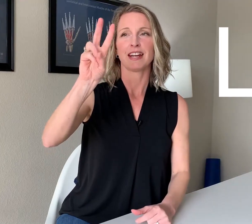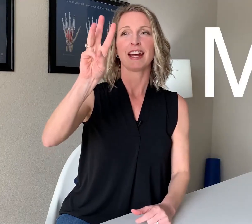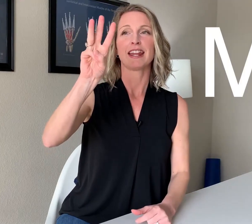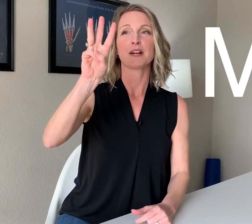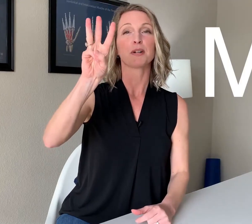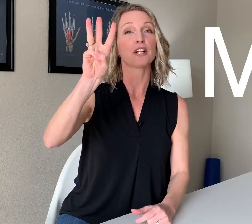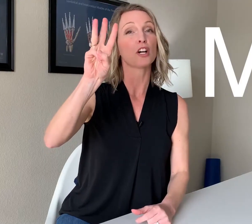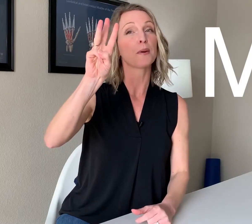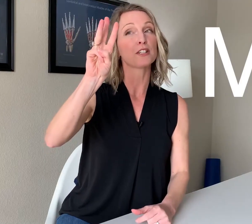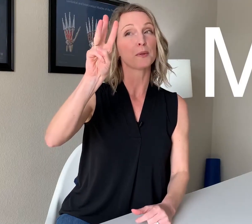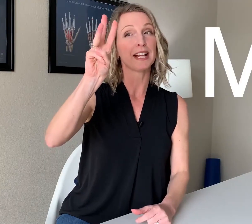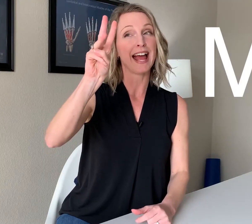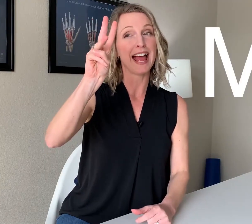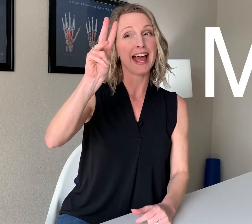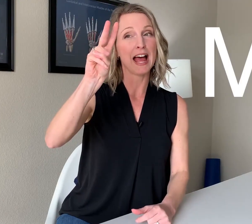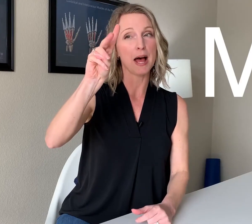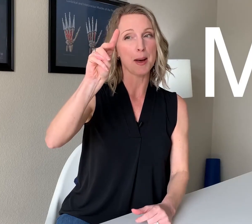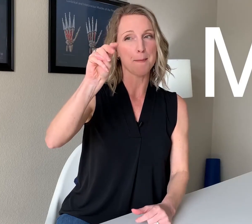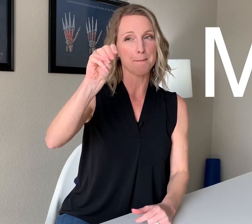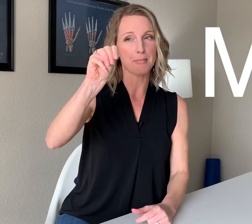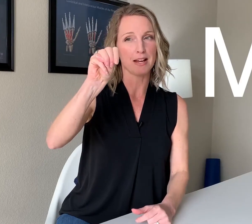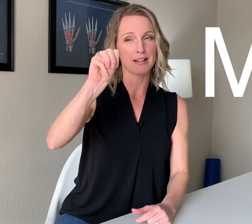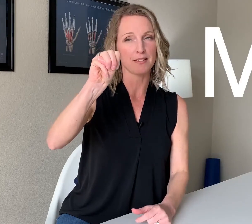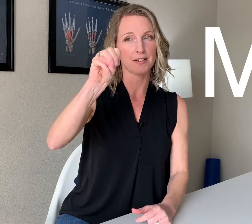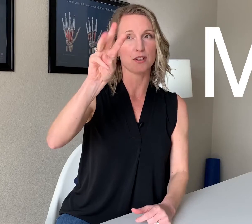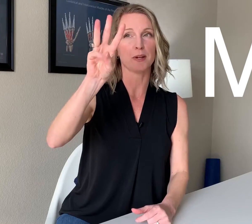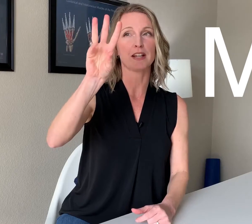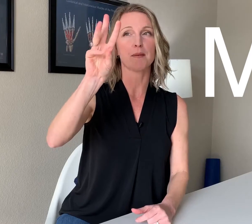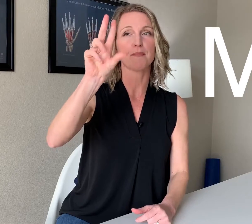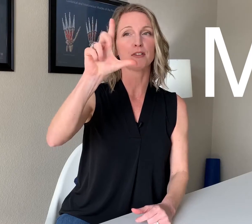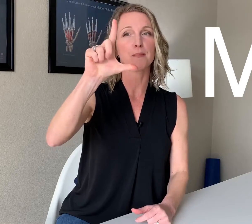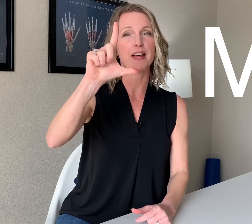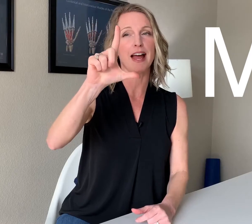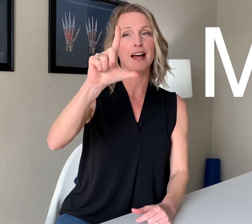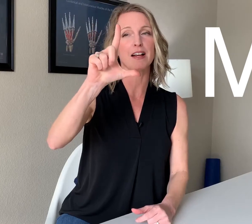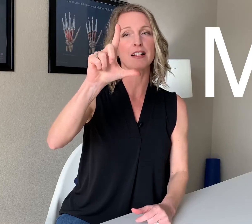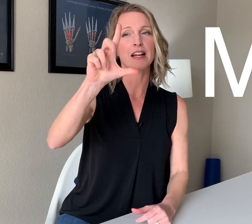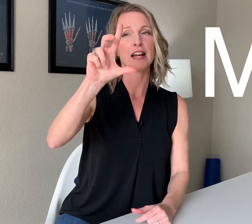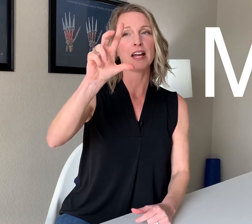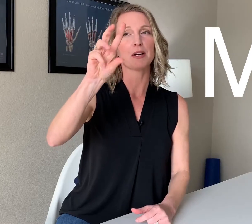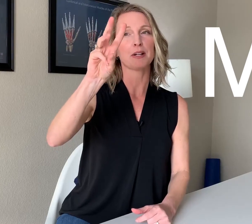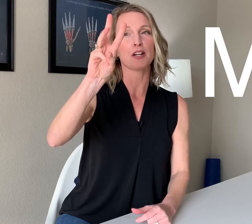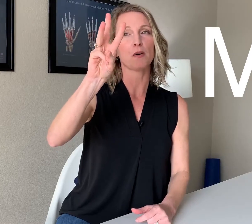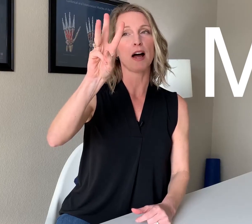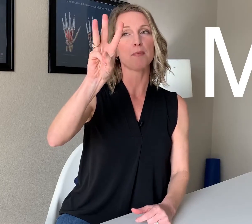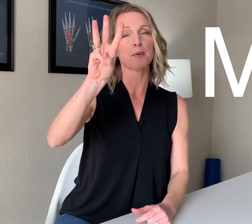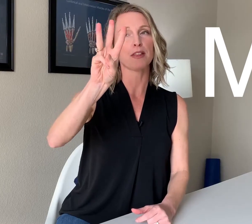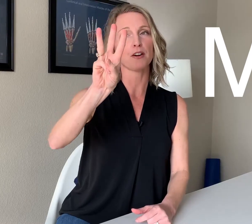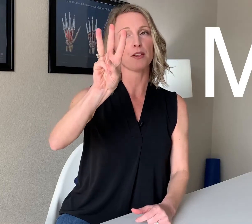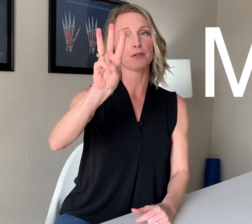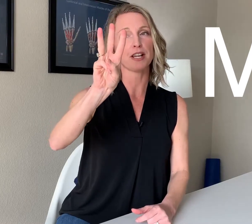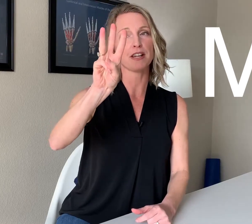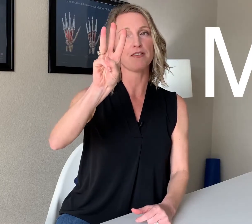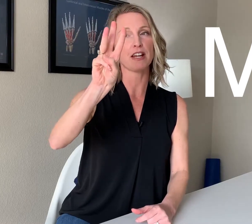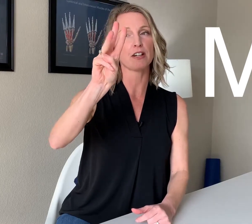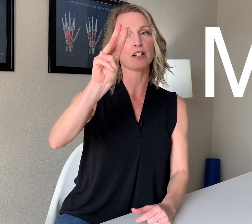And then we're going to go into an M. So we come from the L, we go up with our 3